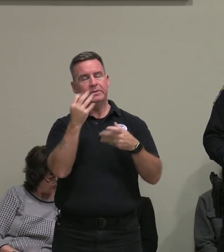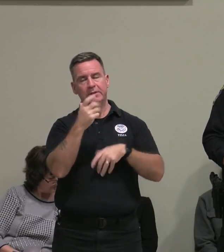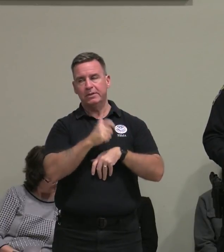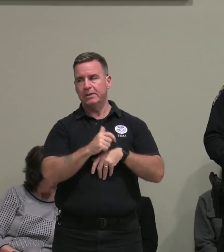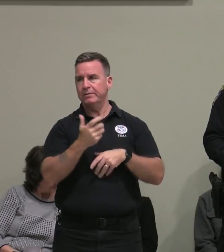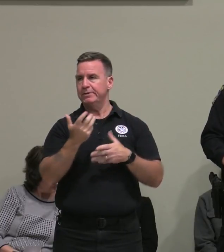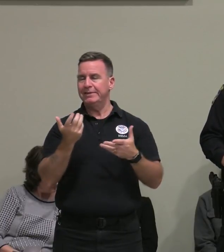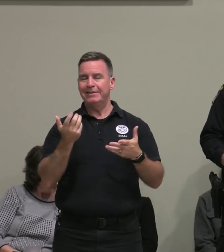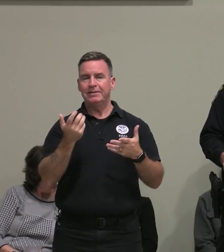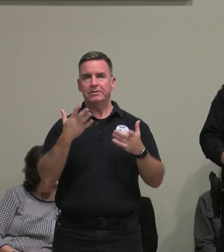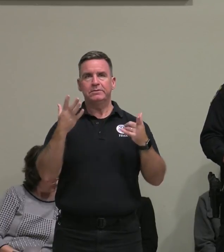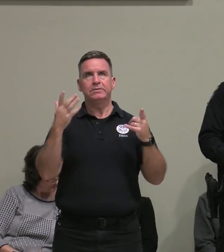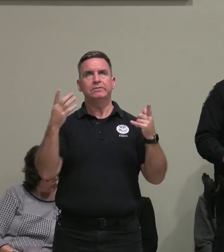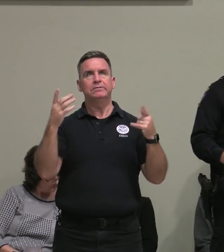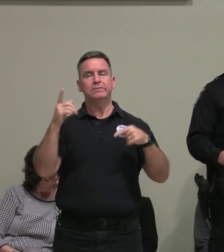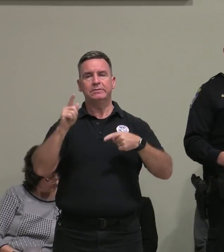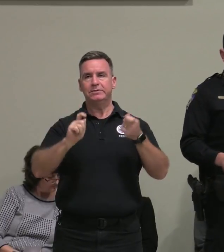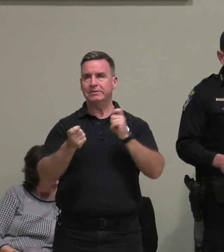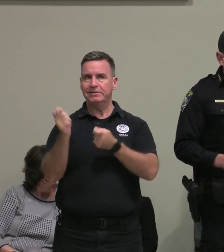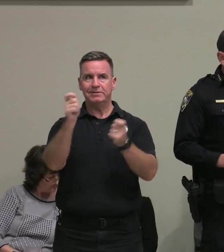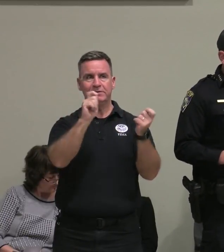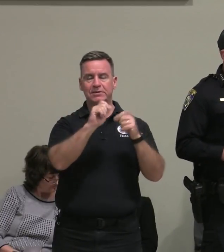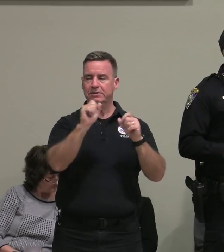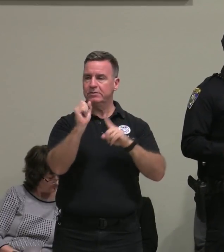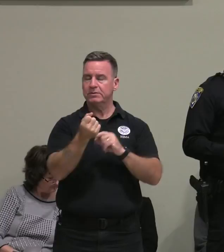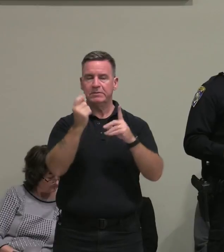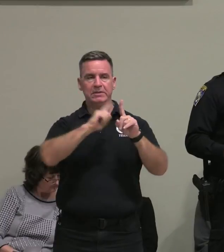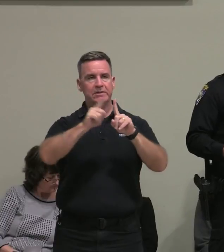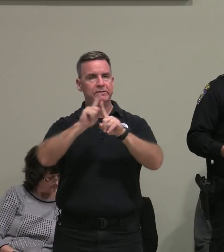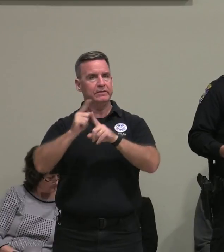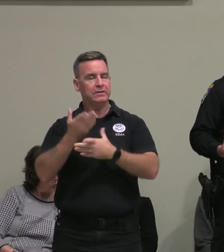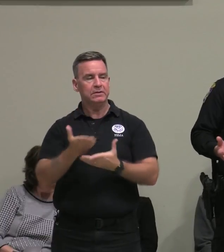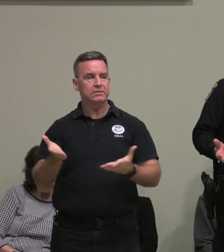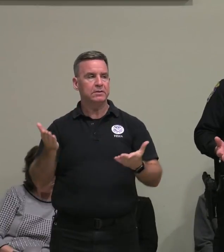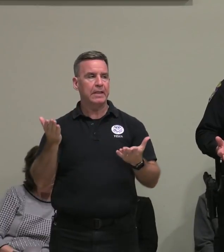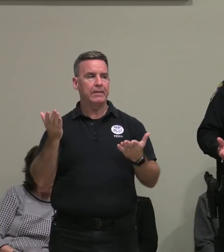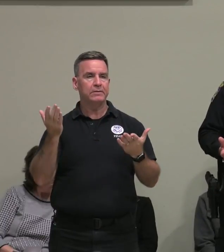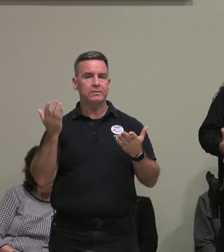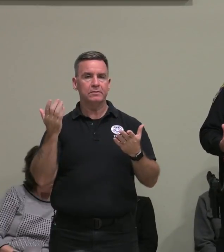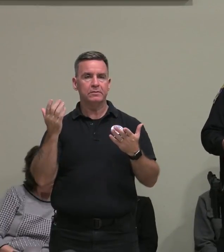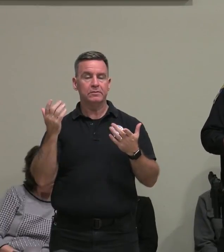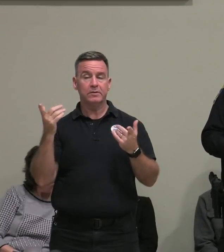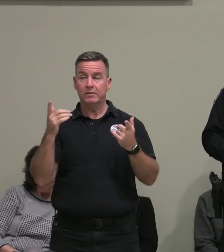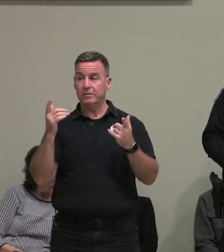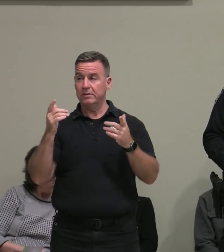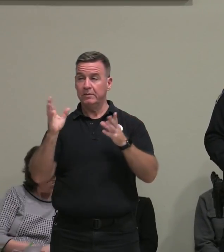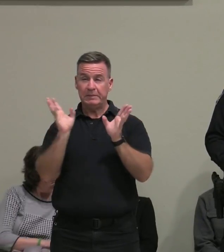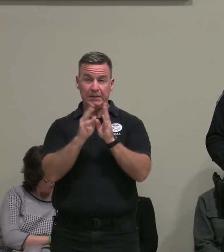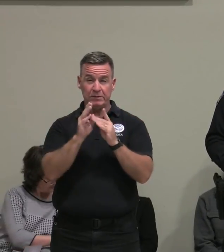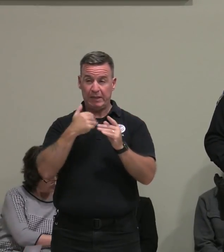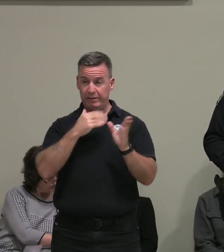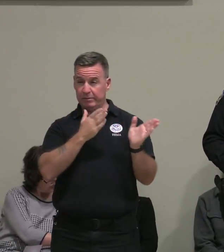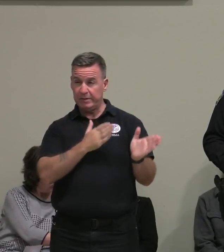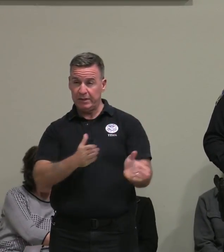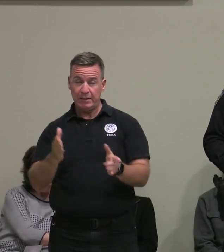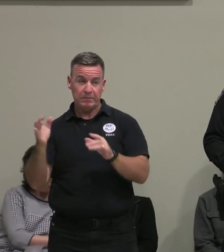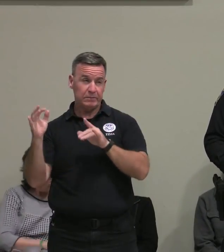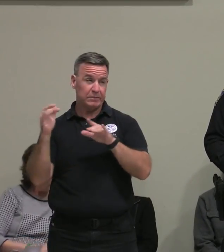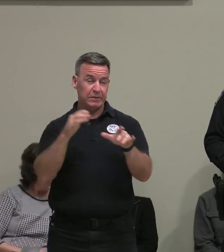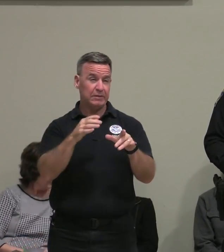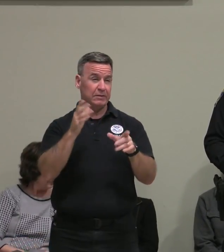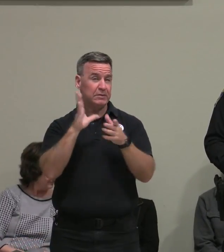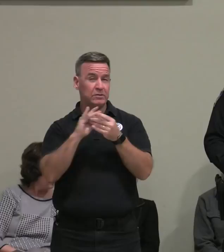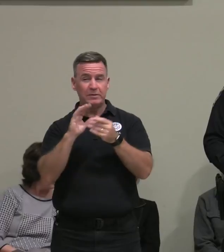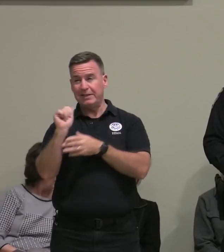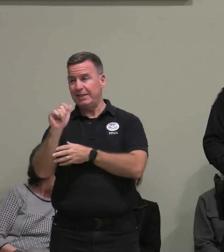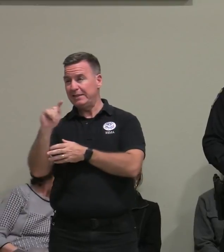it's such a dynamic situation, so many factors. When we go to our repopulation meetings that we have, you hear stories